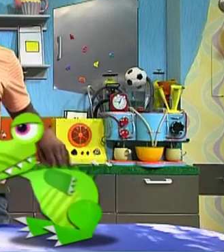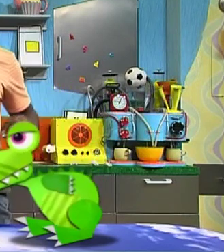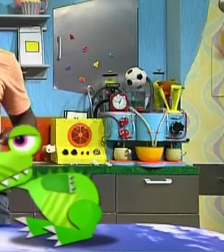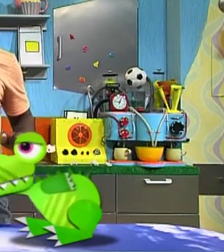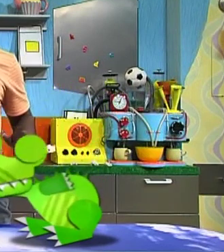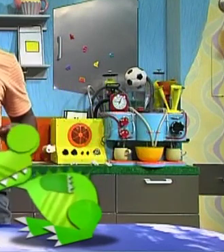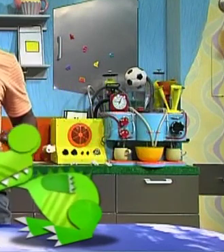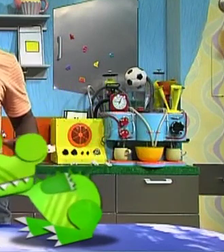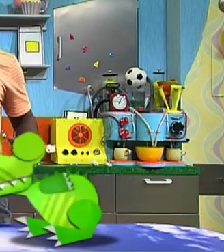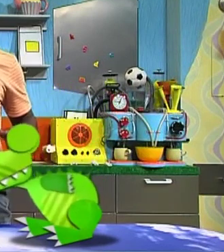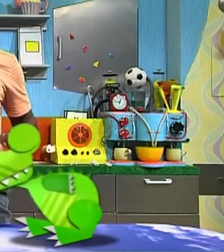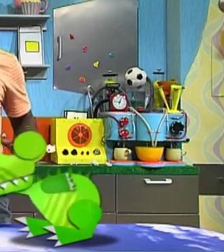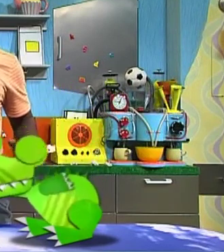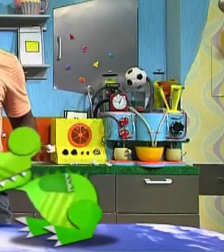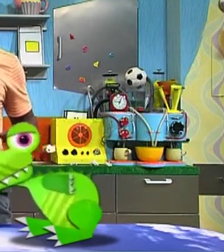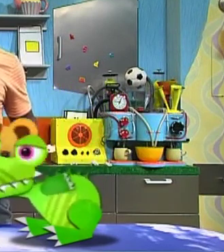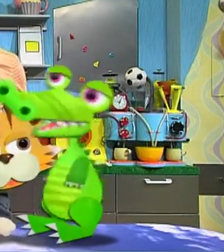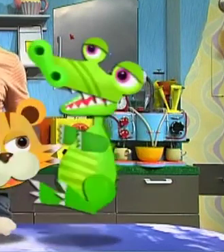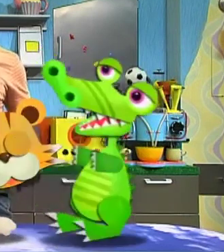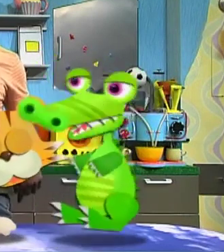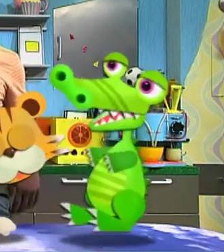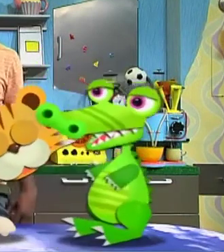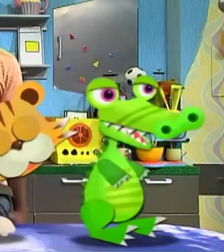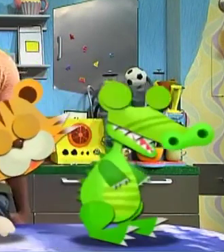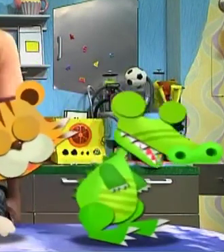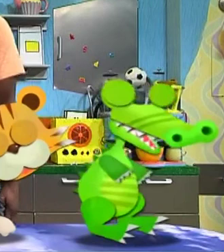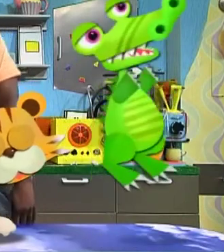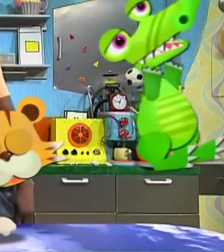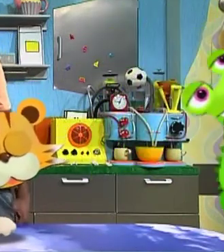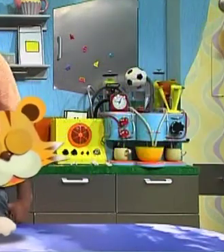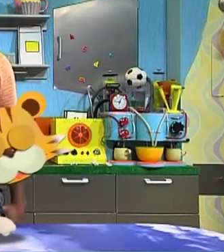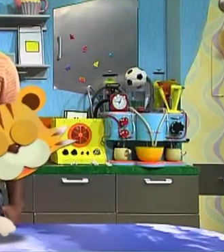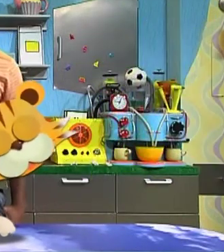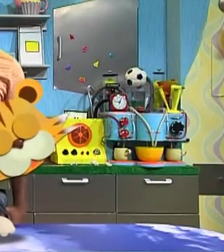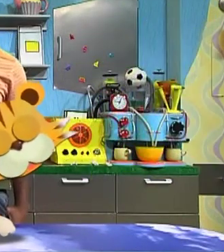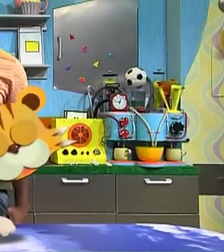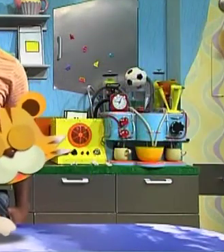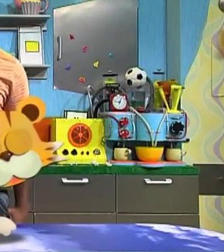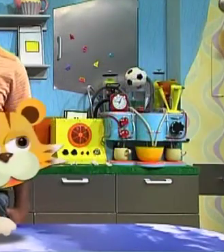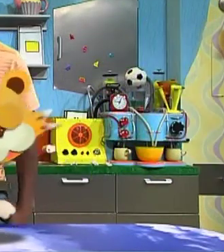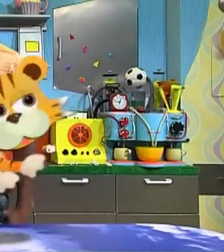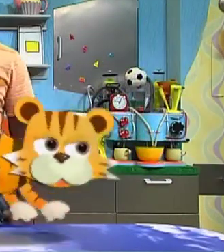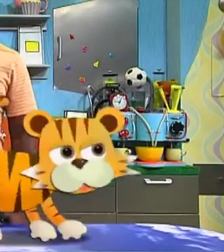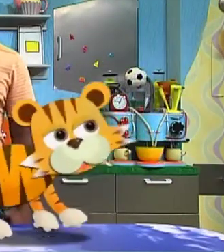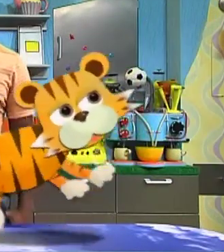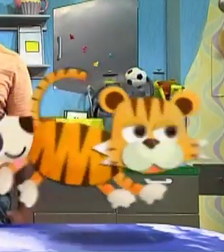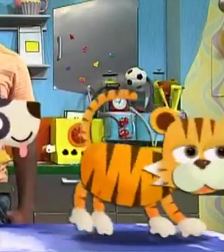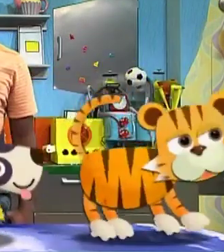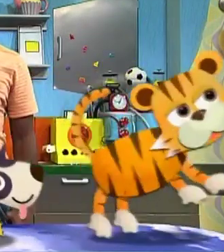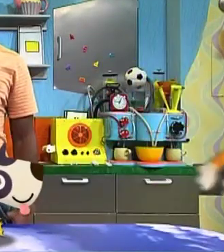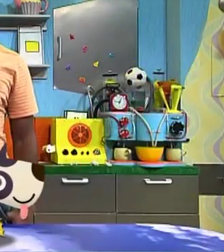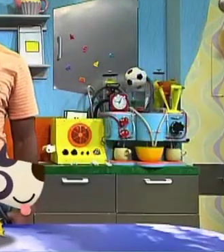crocodiles were cuddly, and tigers were tickly.